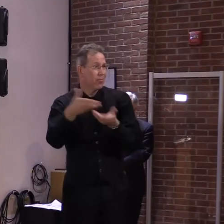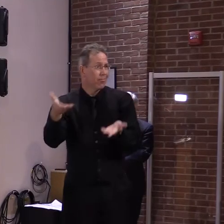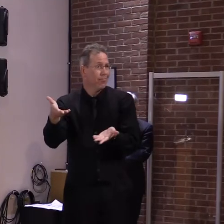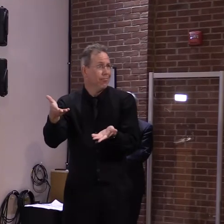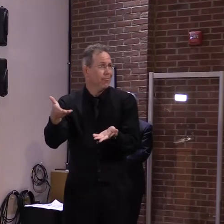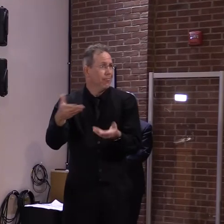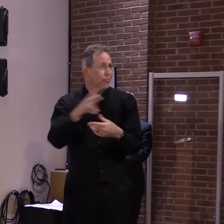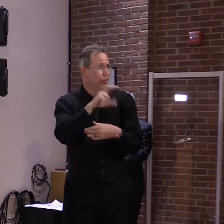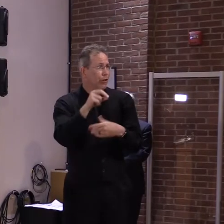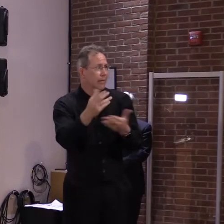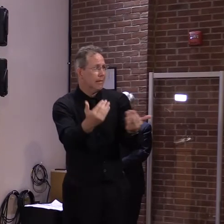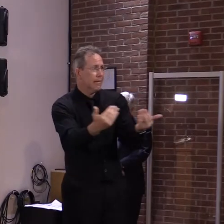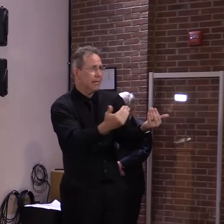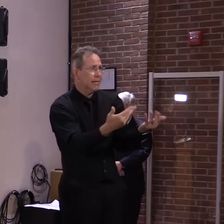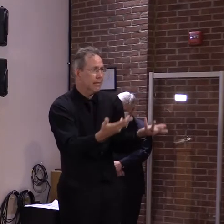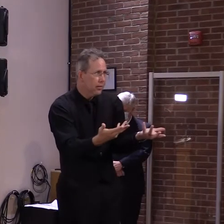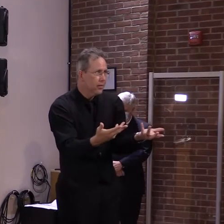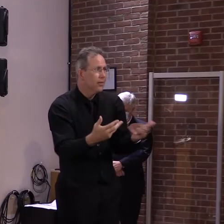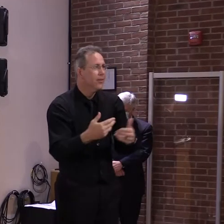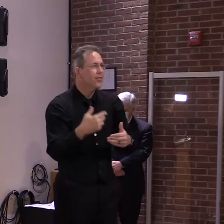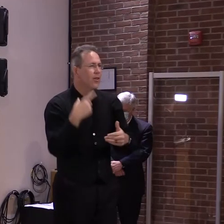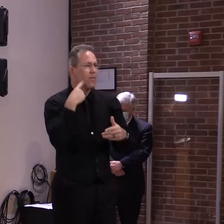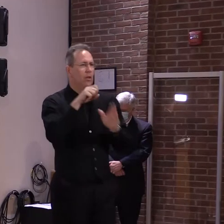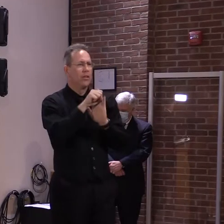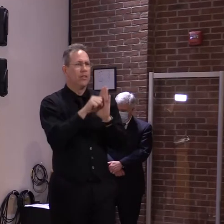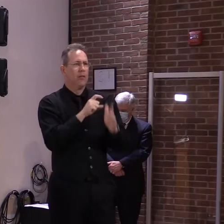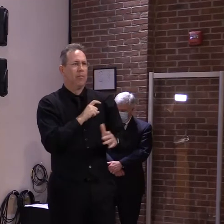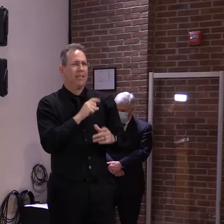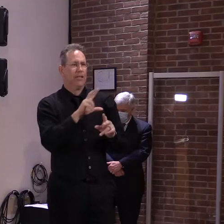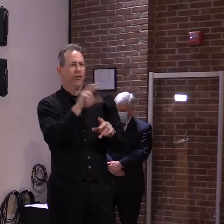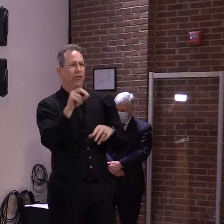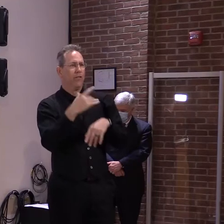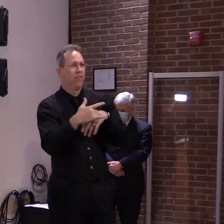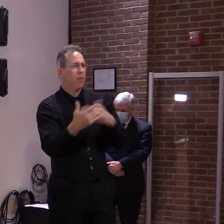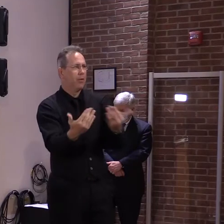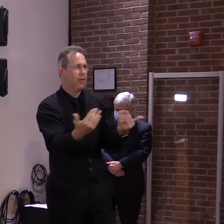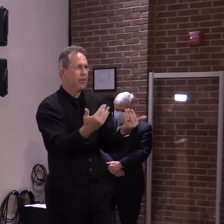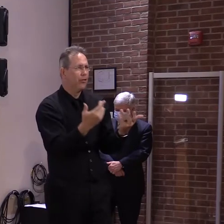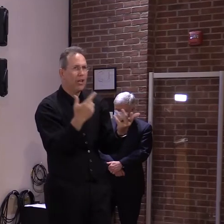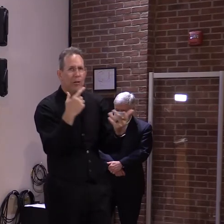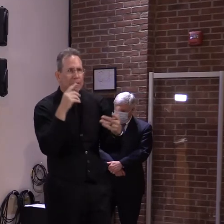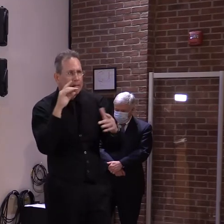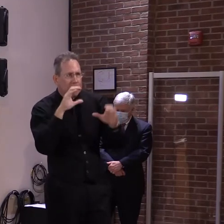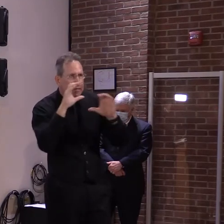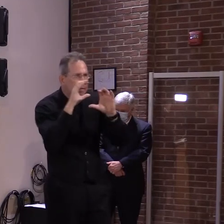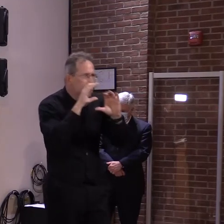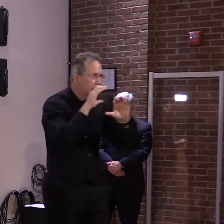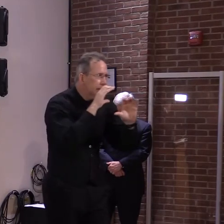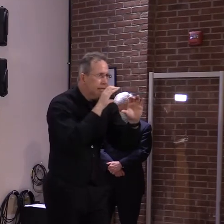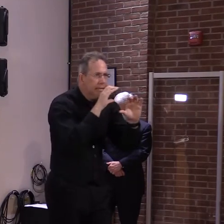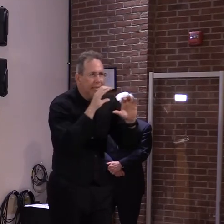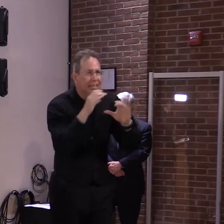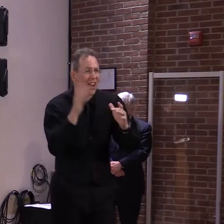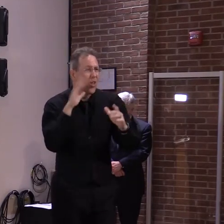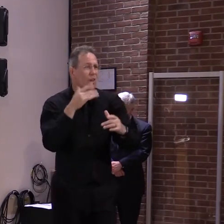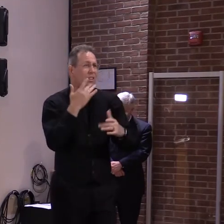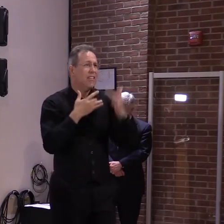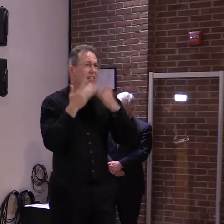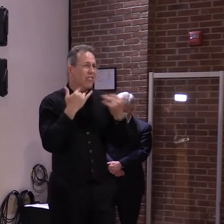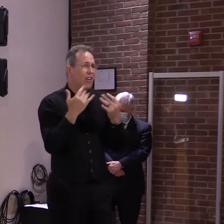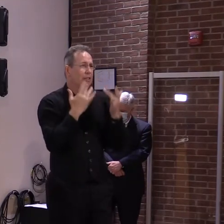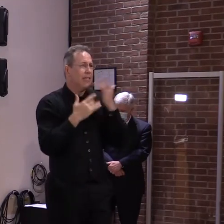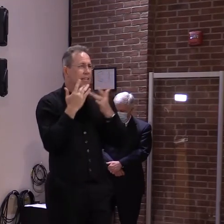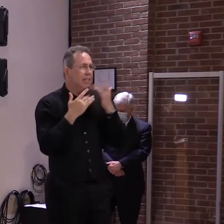job at managing the vacancies to the best extent possible. So some of them are in investigative and other assignments